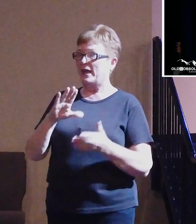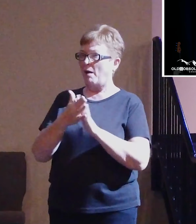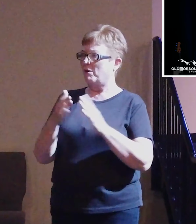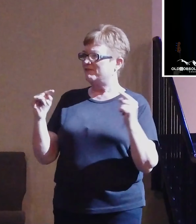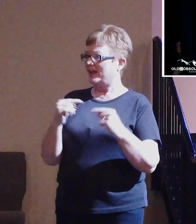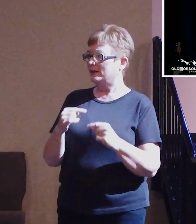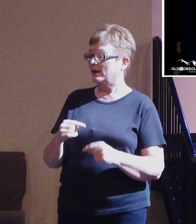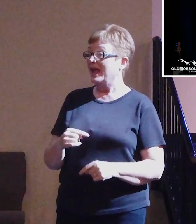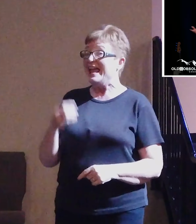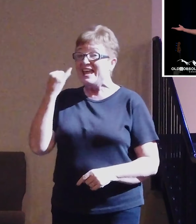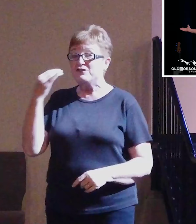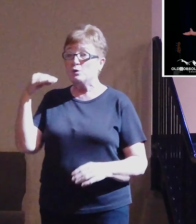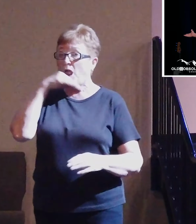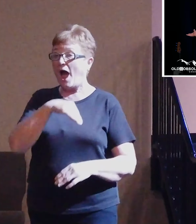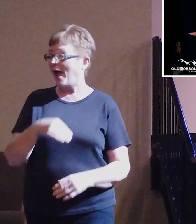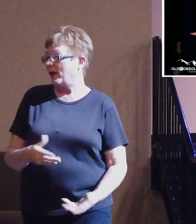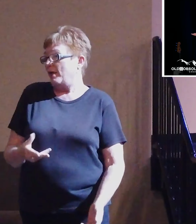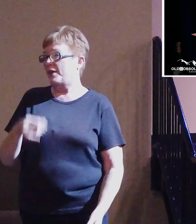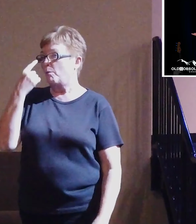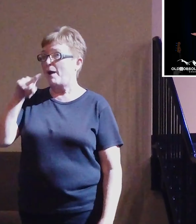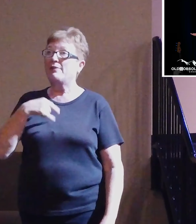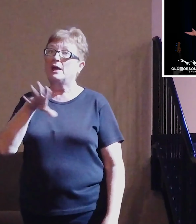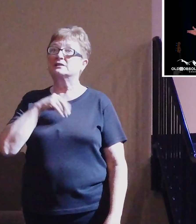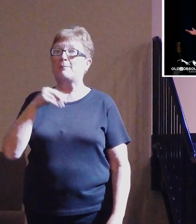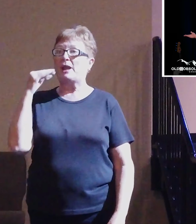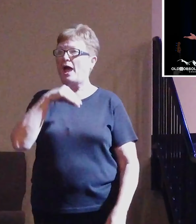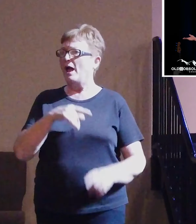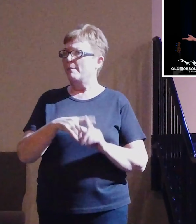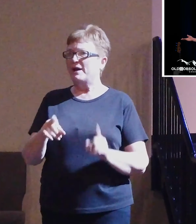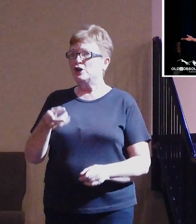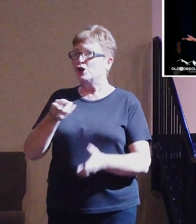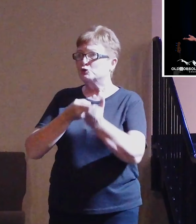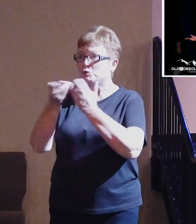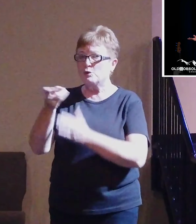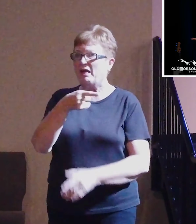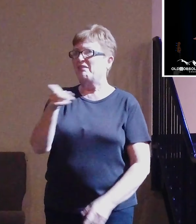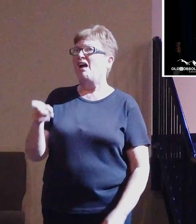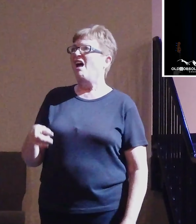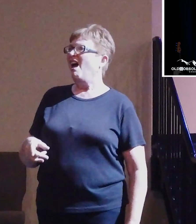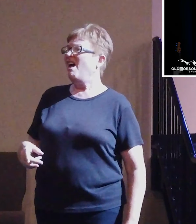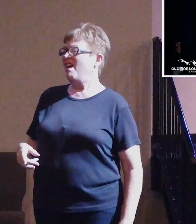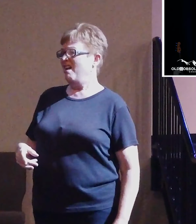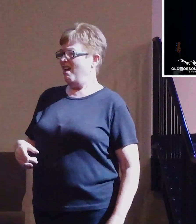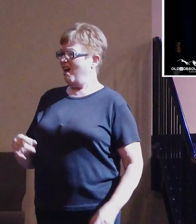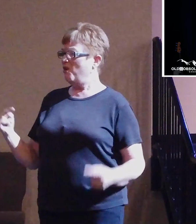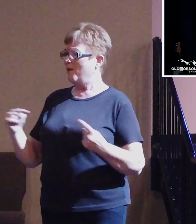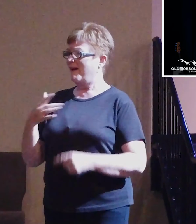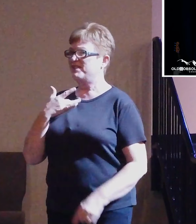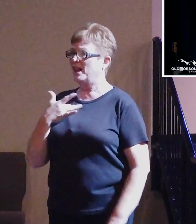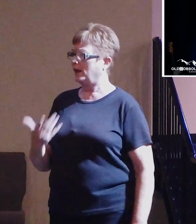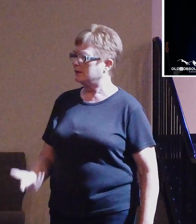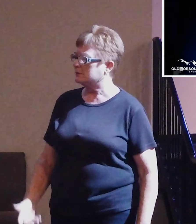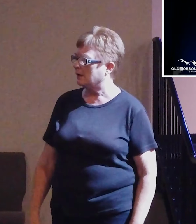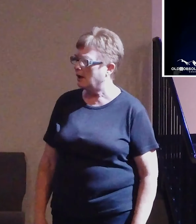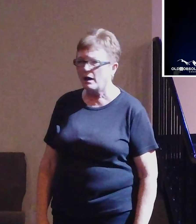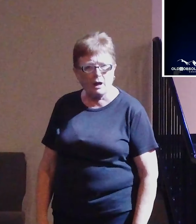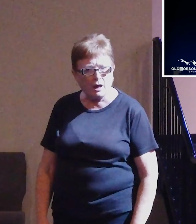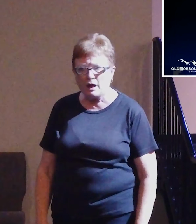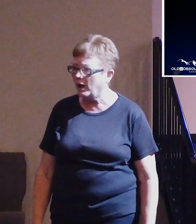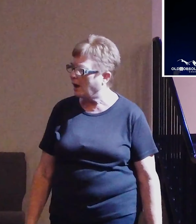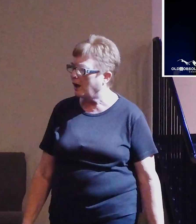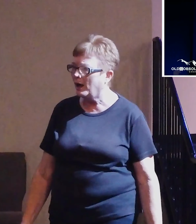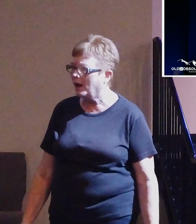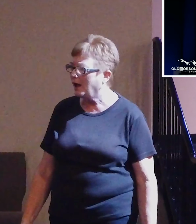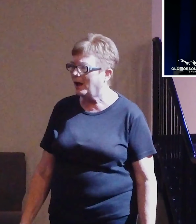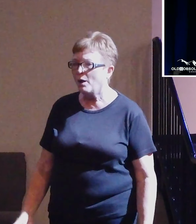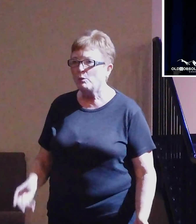truth than when you're a liar. This is the state of our nation. We need to be factual in the way we communicate